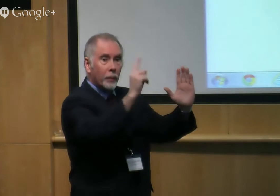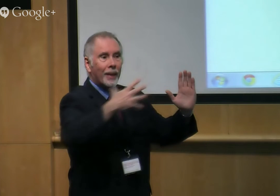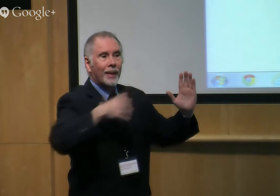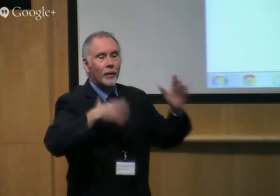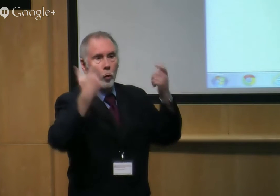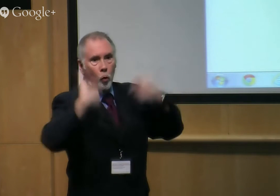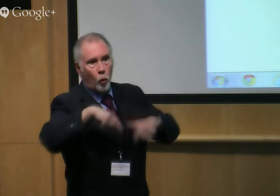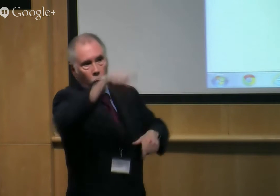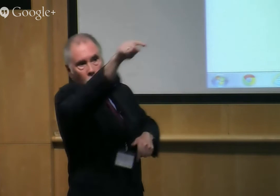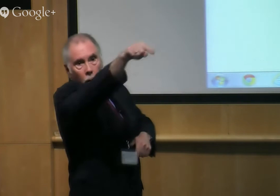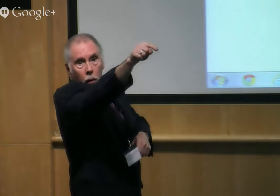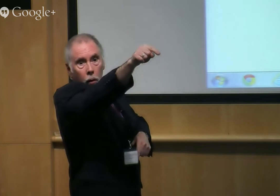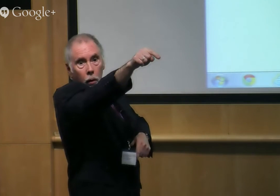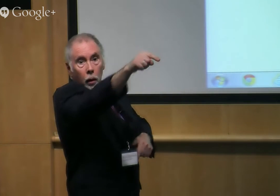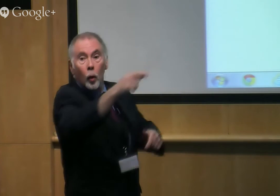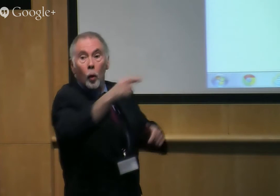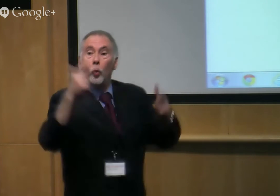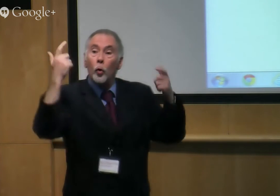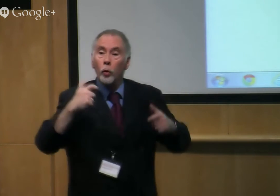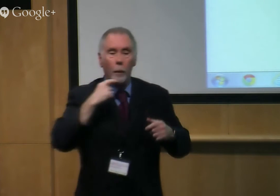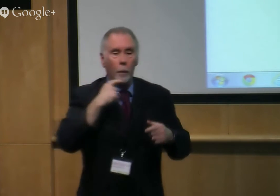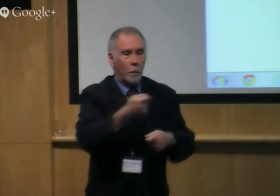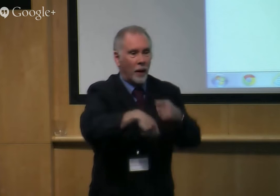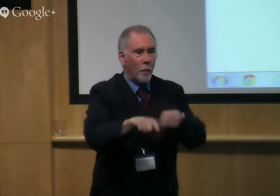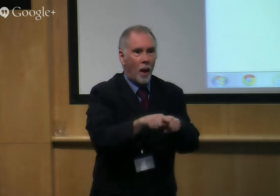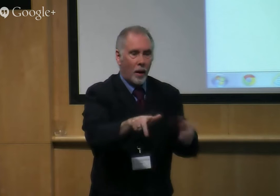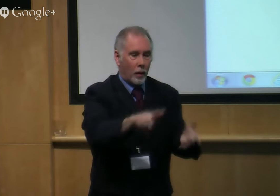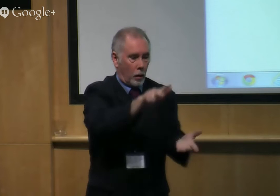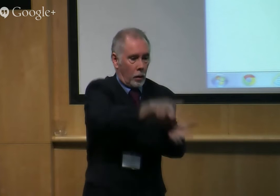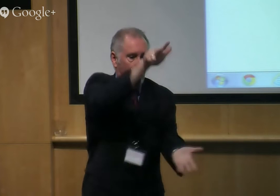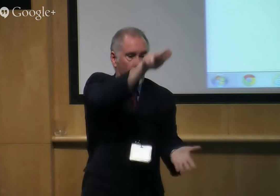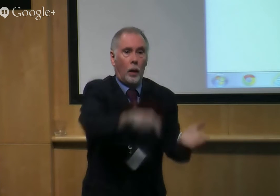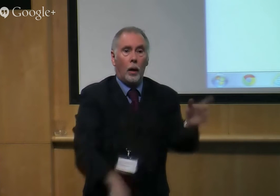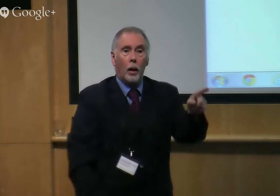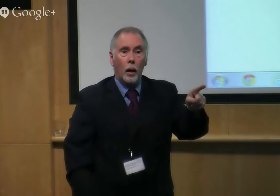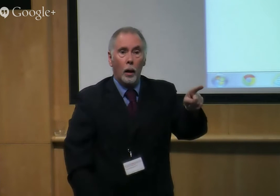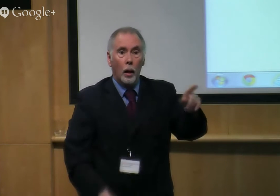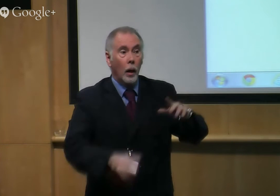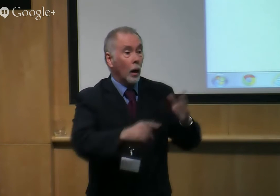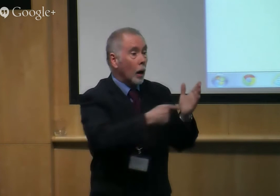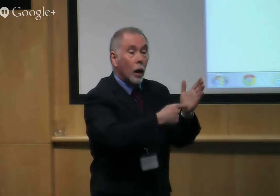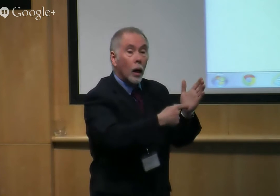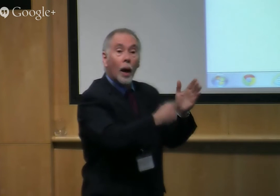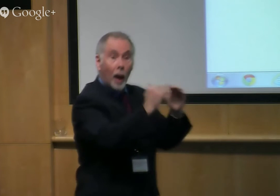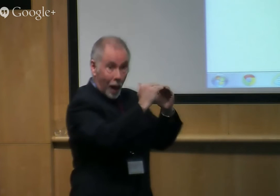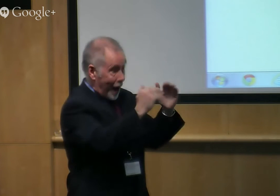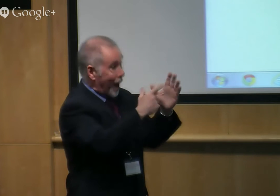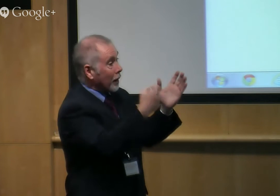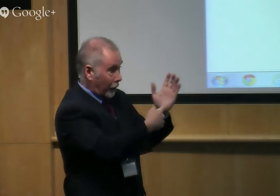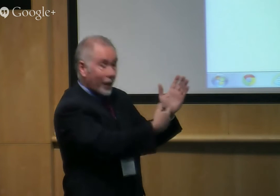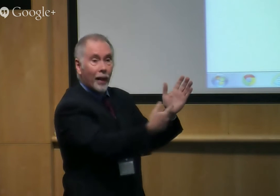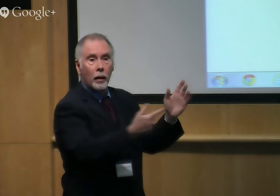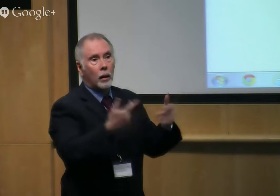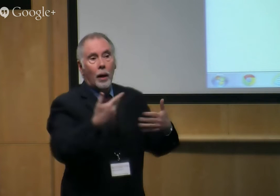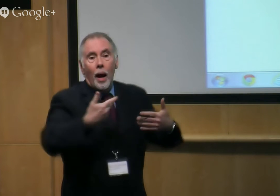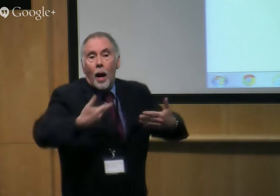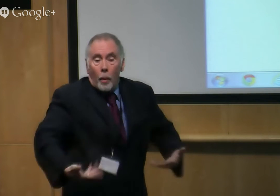saying is we have the Equalities Act on the one hand, and we have the service that we are being delivered on the other. Now, if they don't meet in the